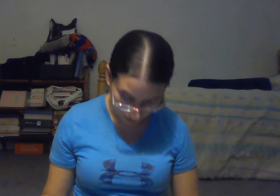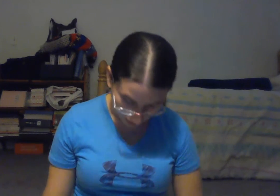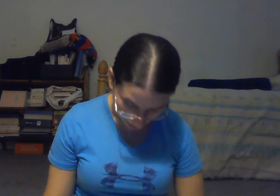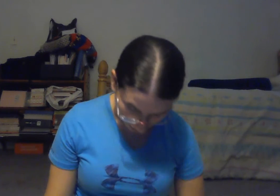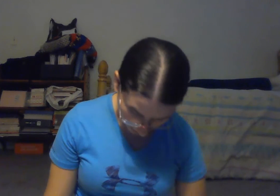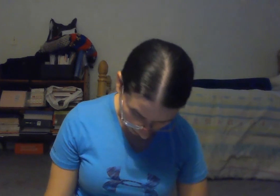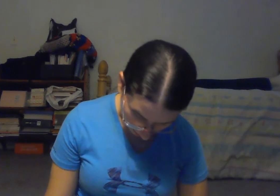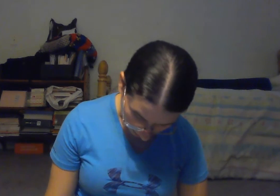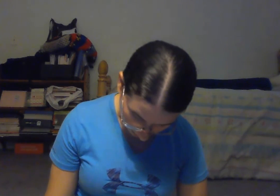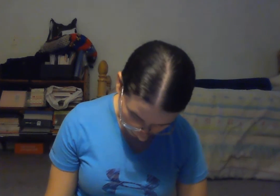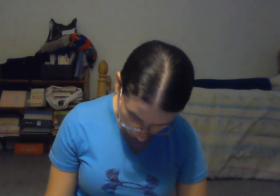Here we have